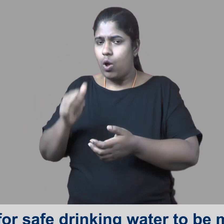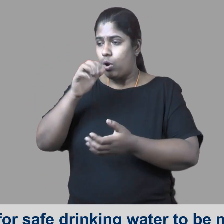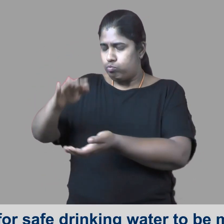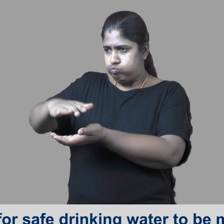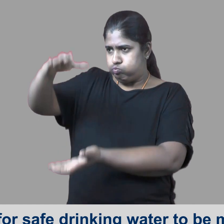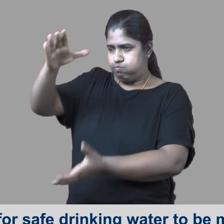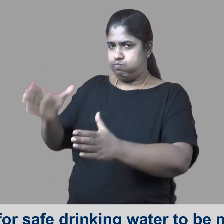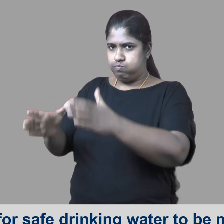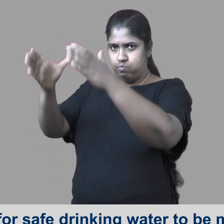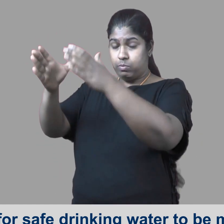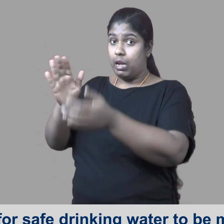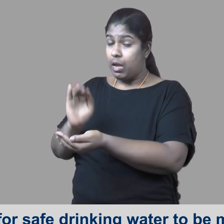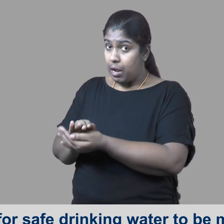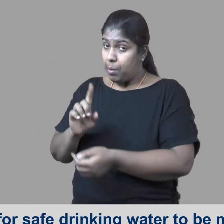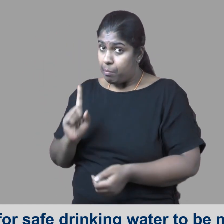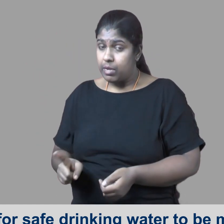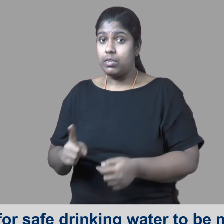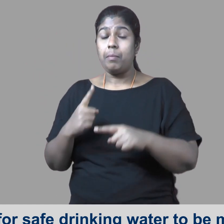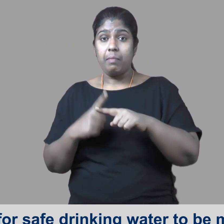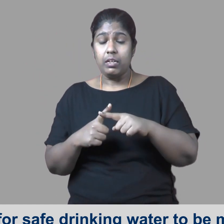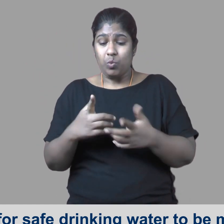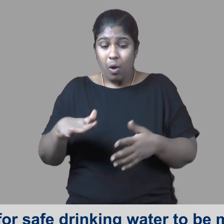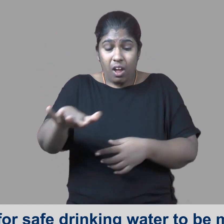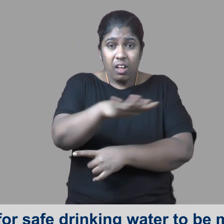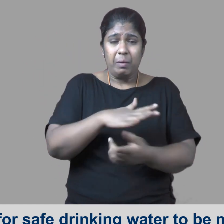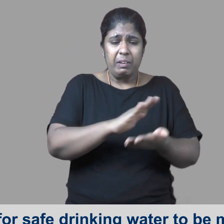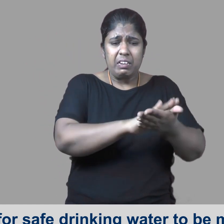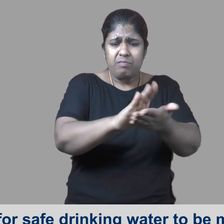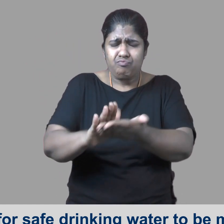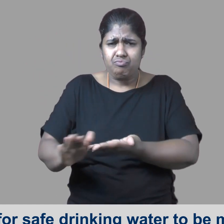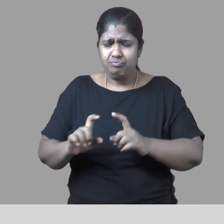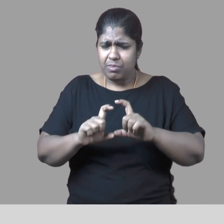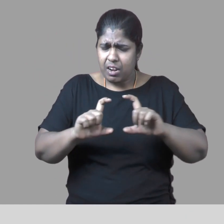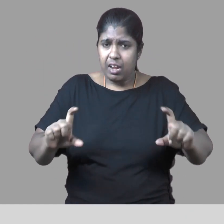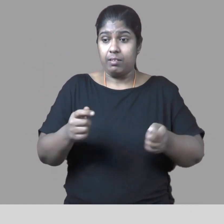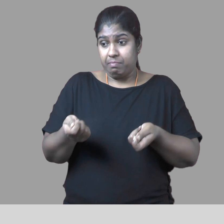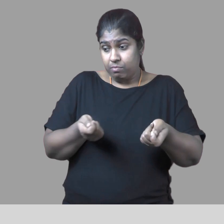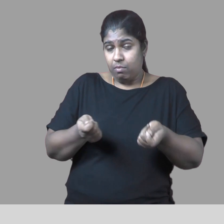Adequate arrangements for safe drinking water to be made.